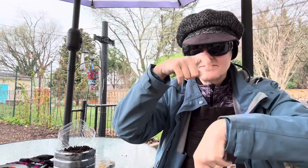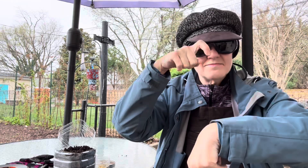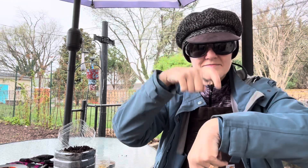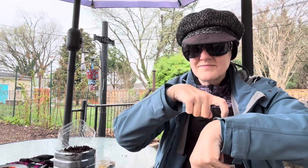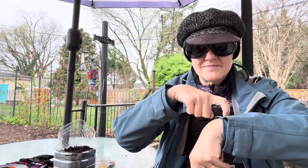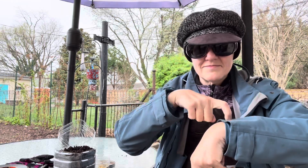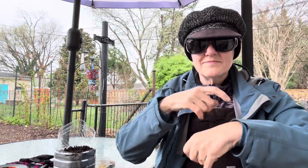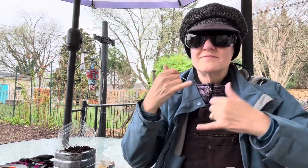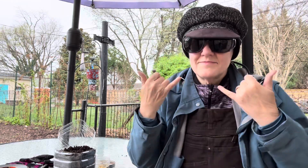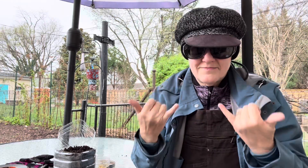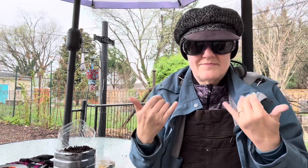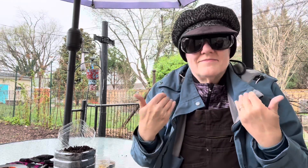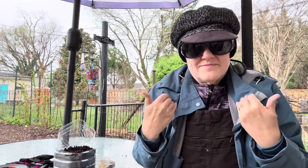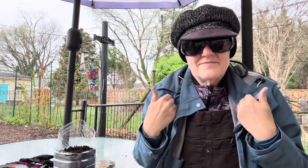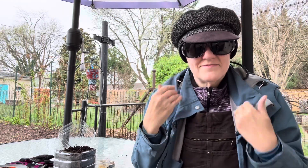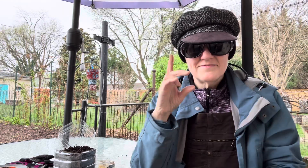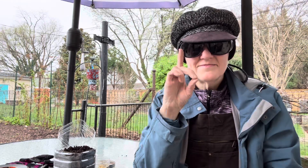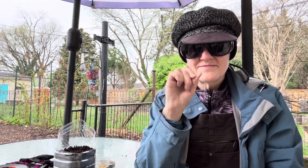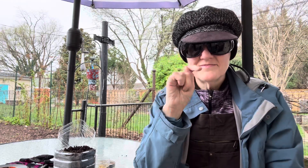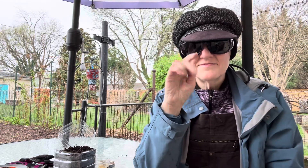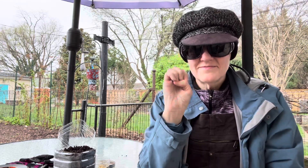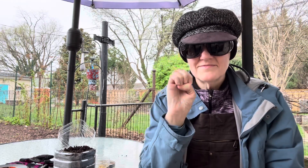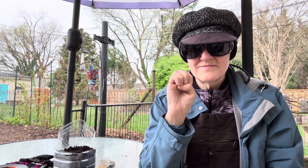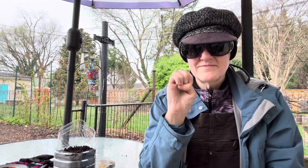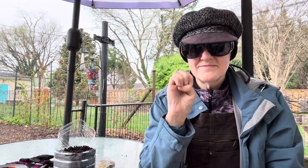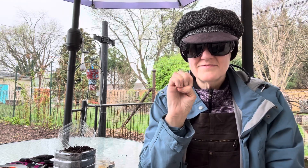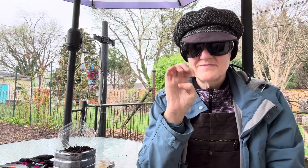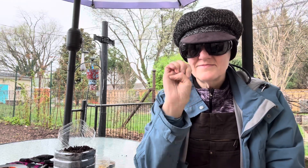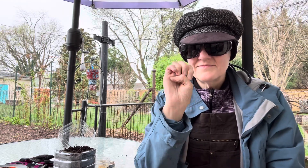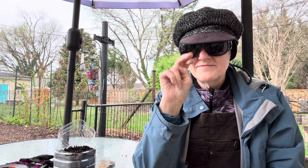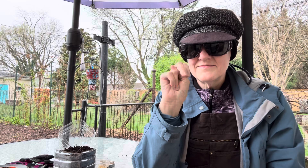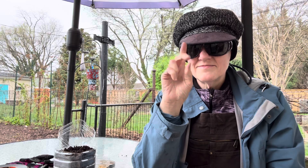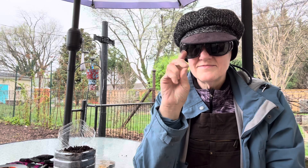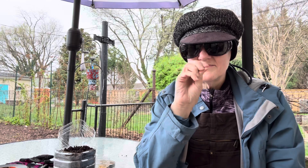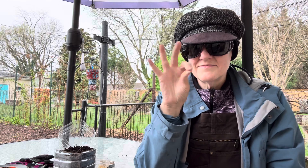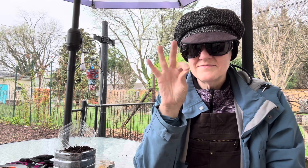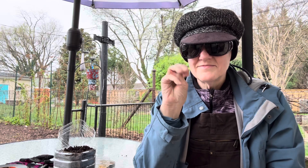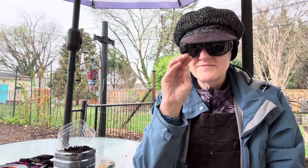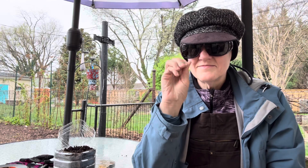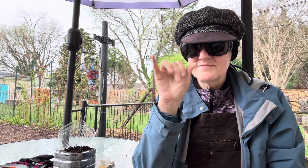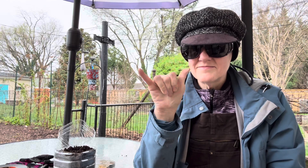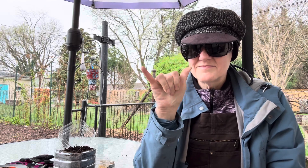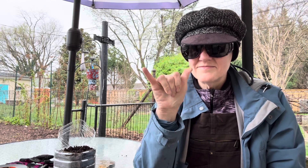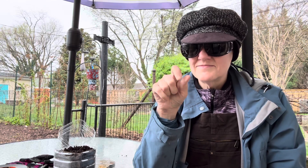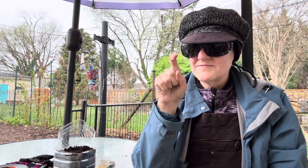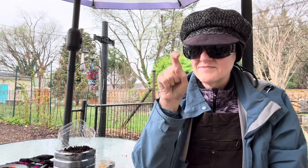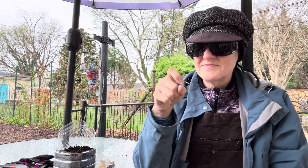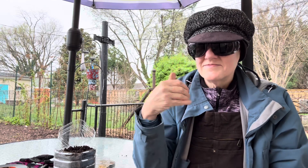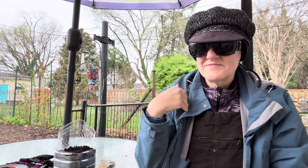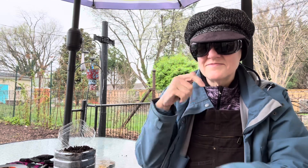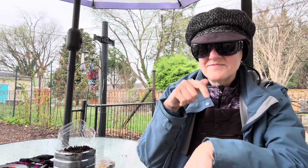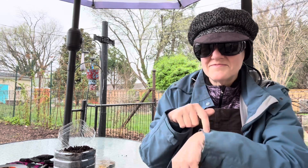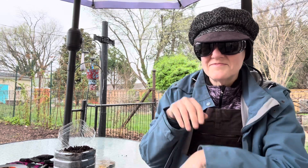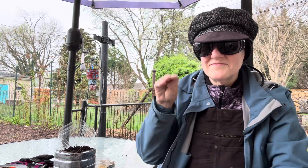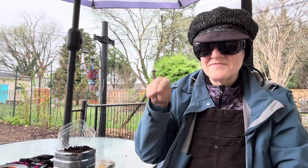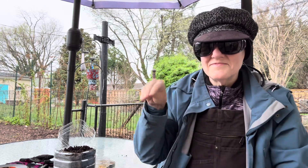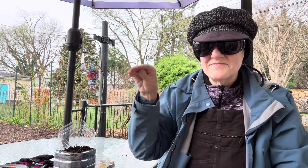And at the time I was planning when to sow seeds, we didn't know when the transplant would happen. Now we have a date. It's going to be at the